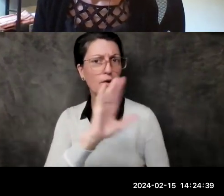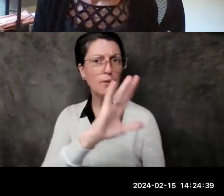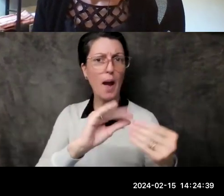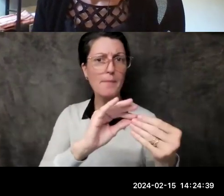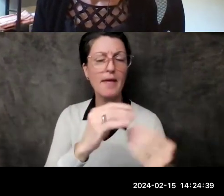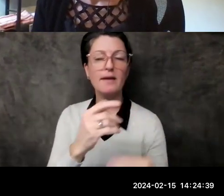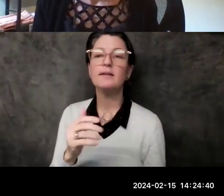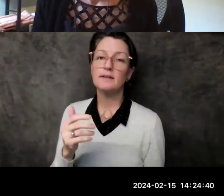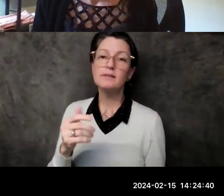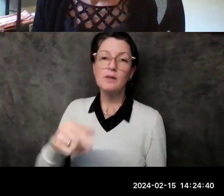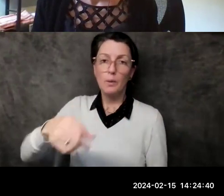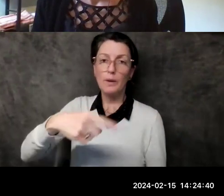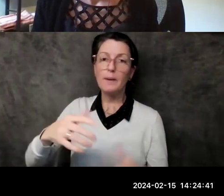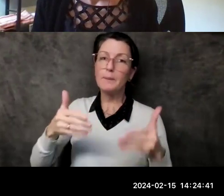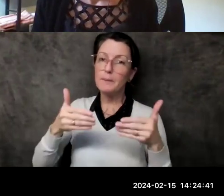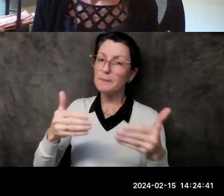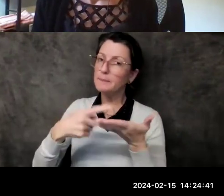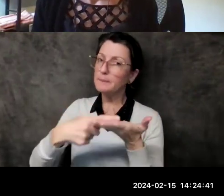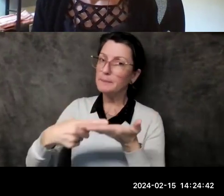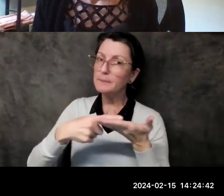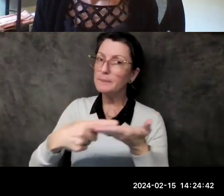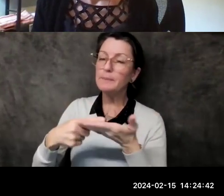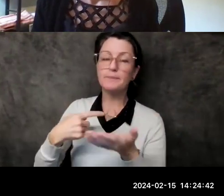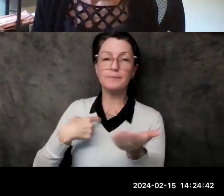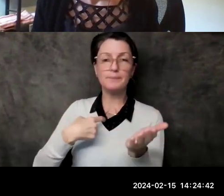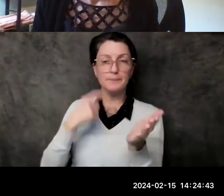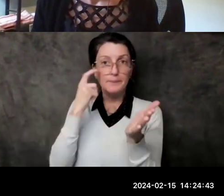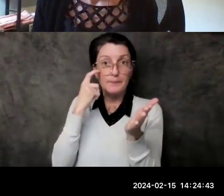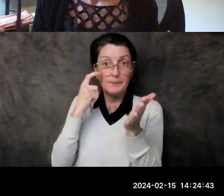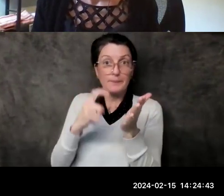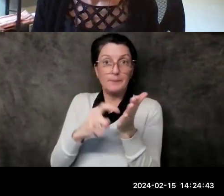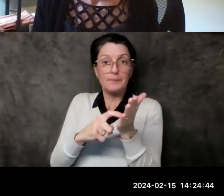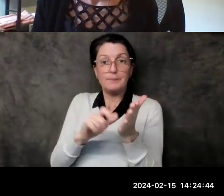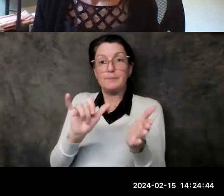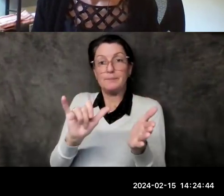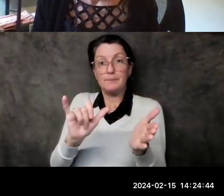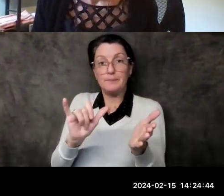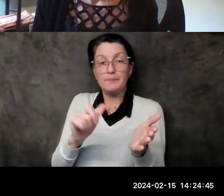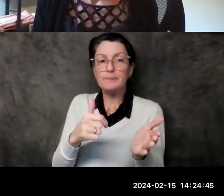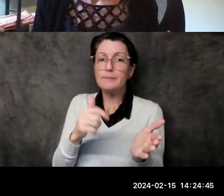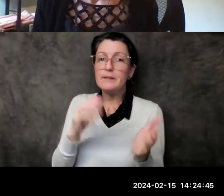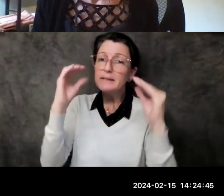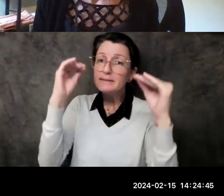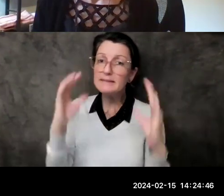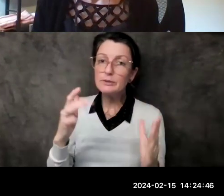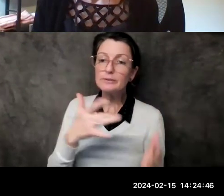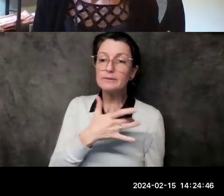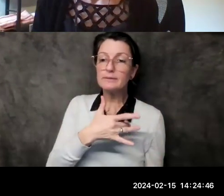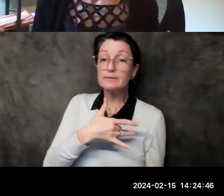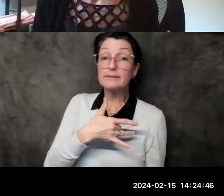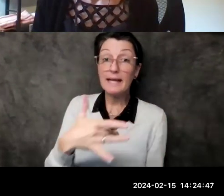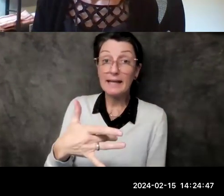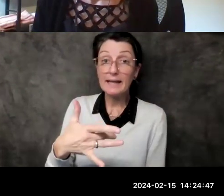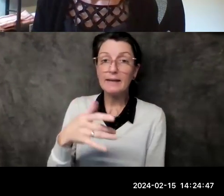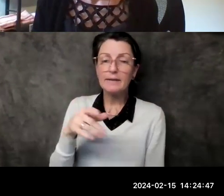through it. And one of the things that I noticed as a teacher is like your tendency is to, when somebody